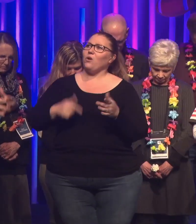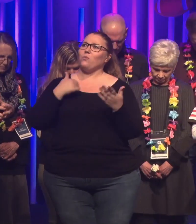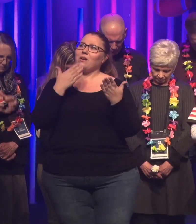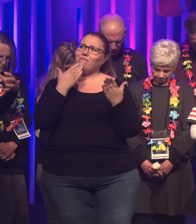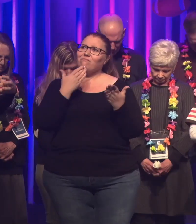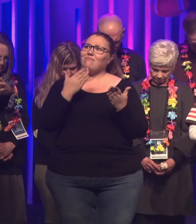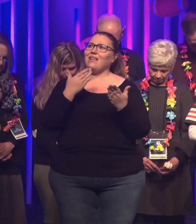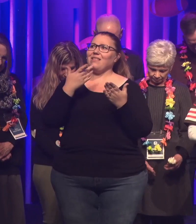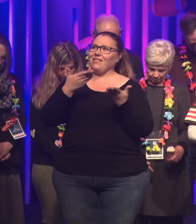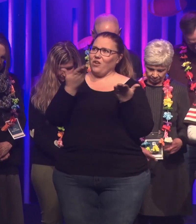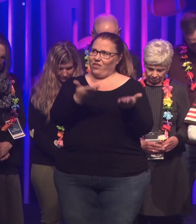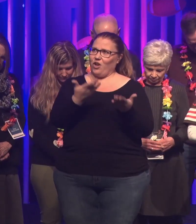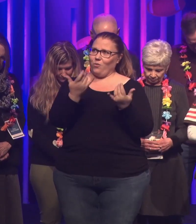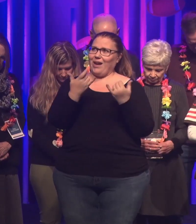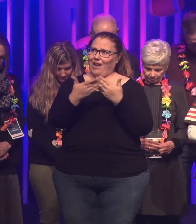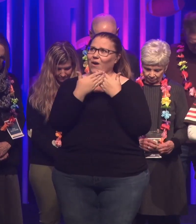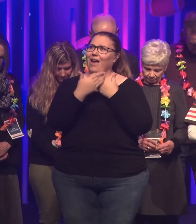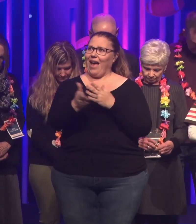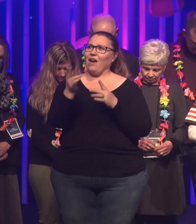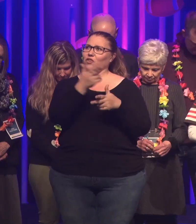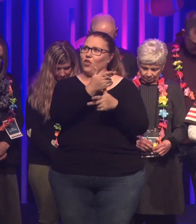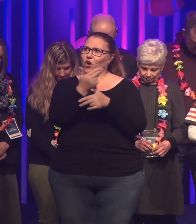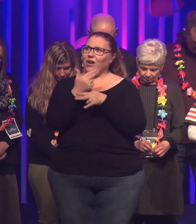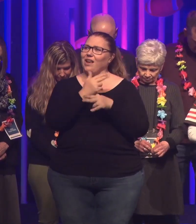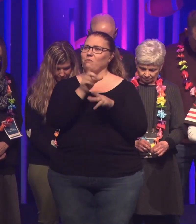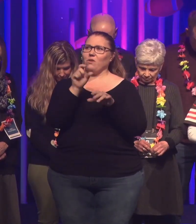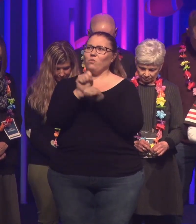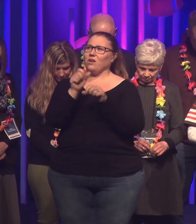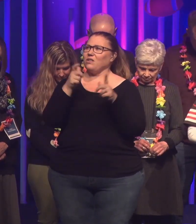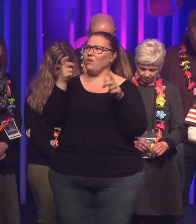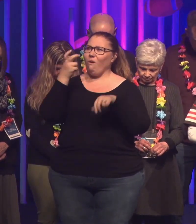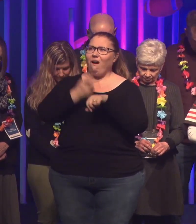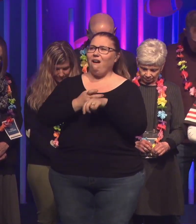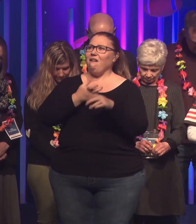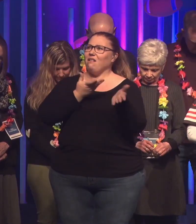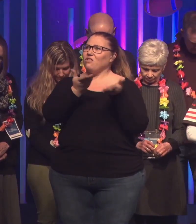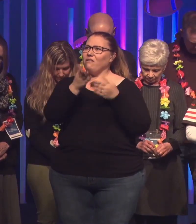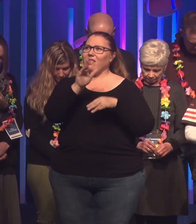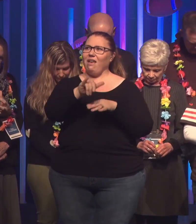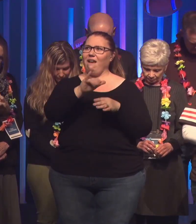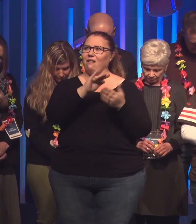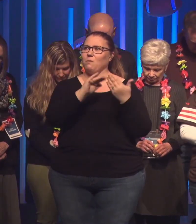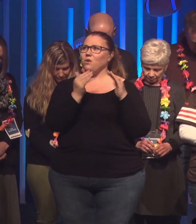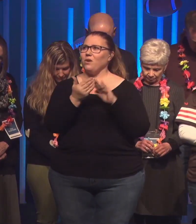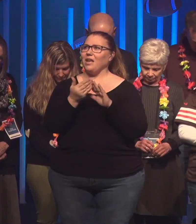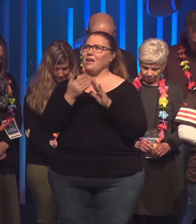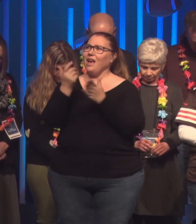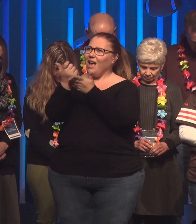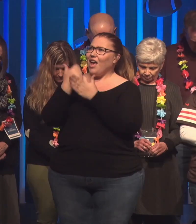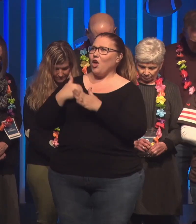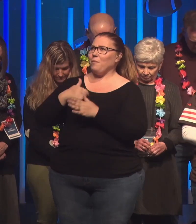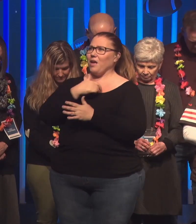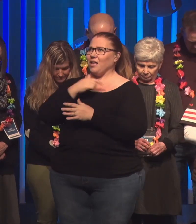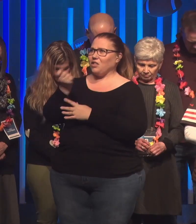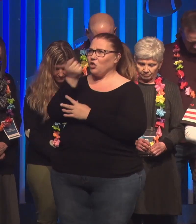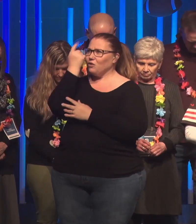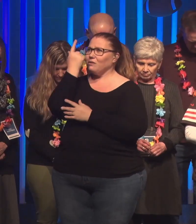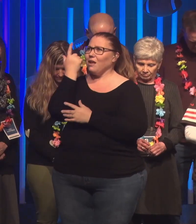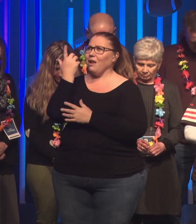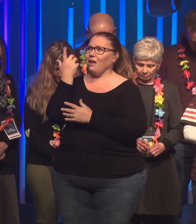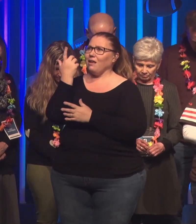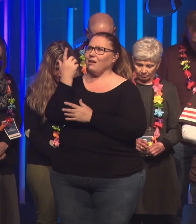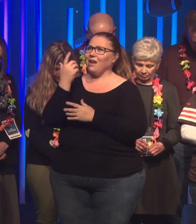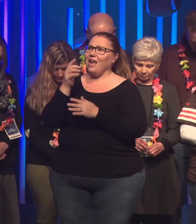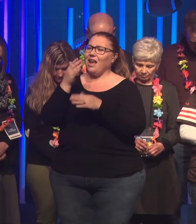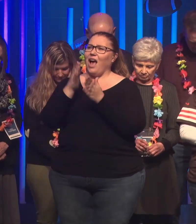there right now, even post-hurricane, and they've been working hard serving that community. Lord, open our eyes and open our hearts. I pray that our